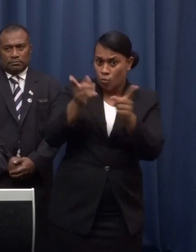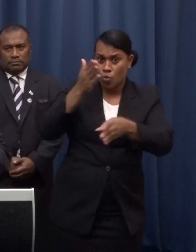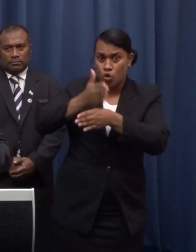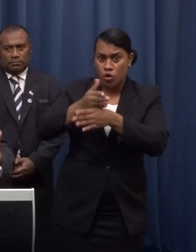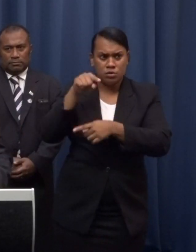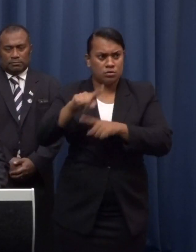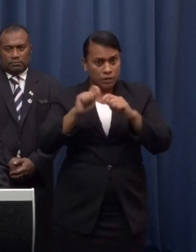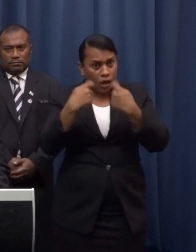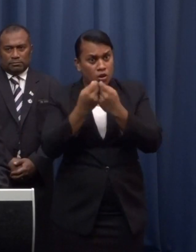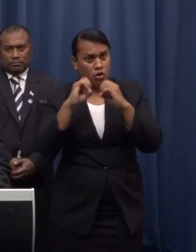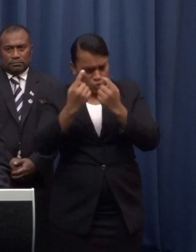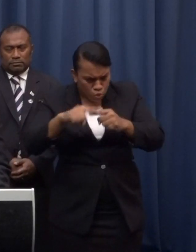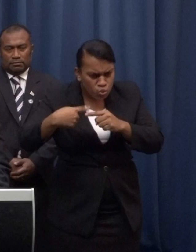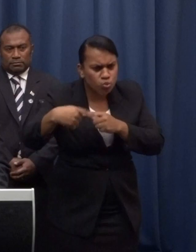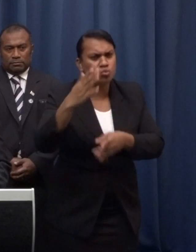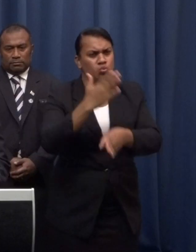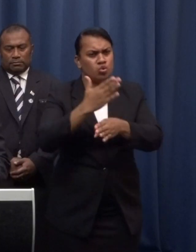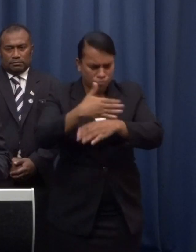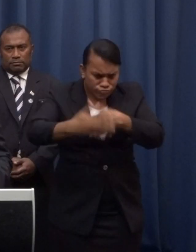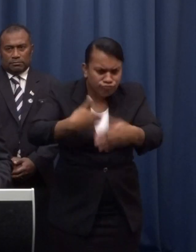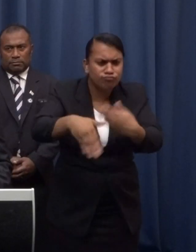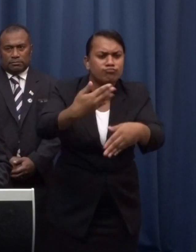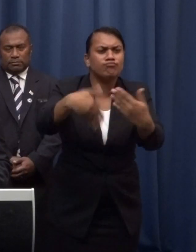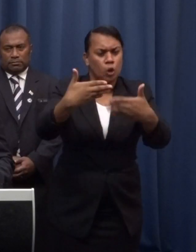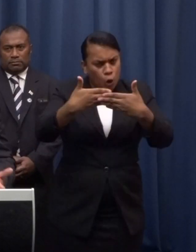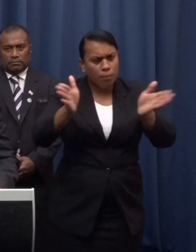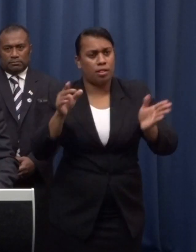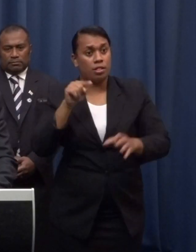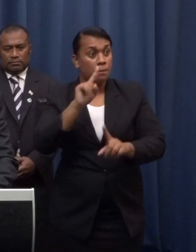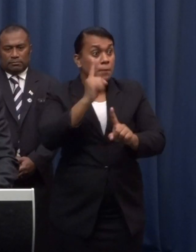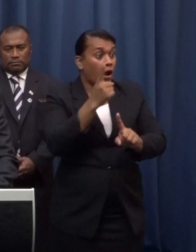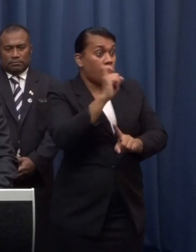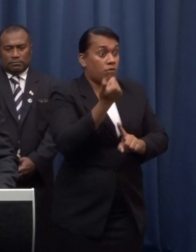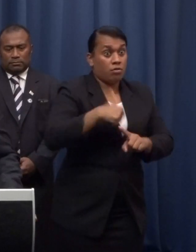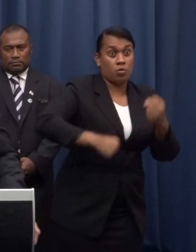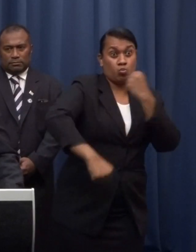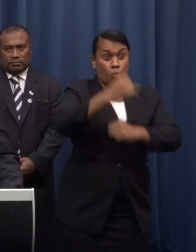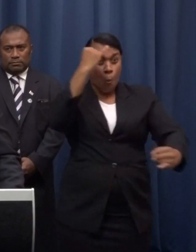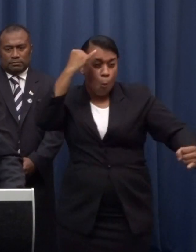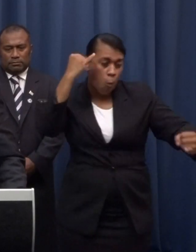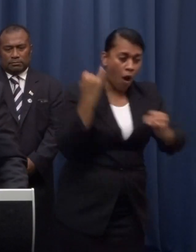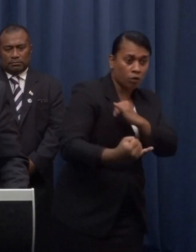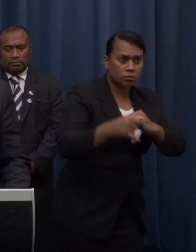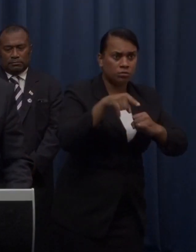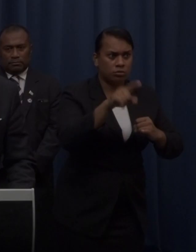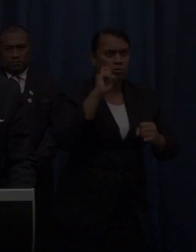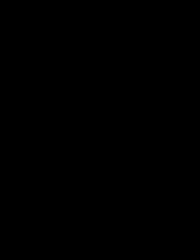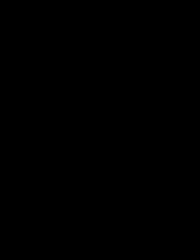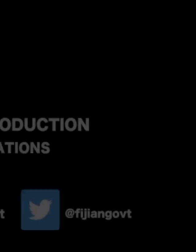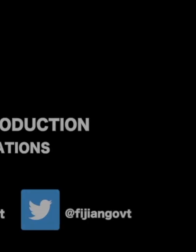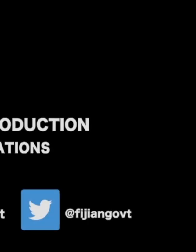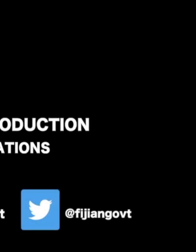you can continue to go to work. And of course, if the matter escalates, then various measures will be announced in that respect.